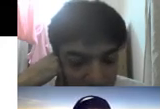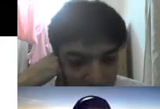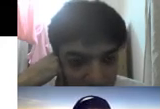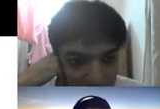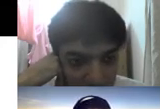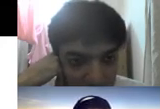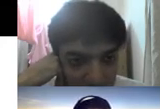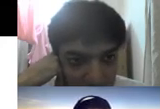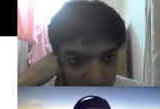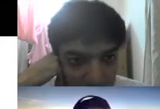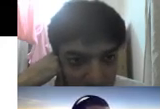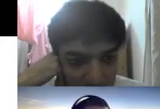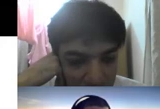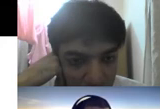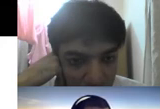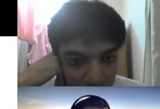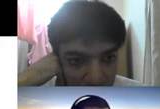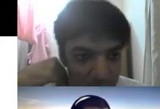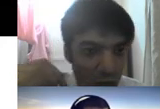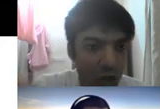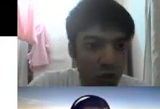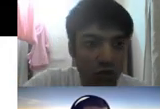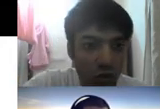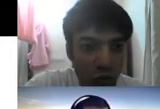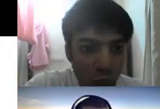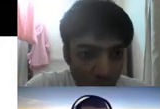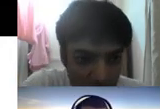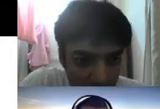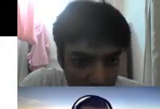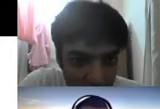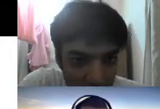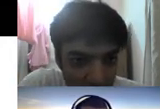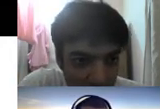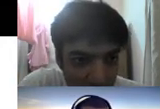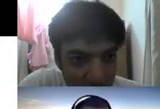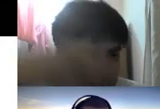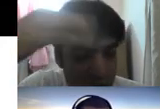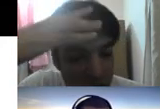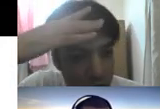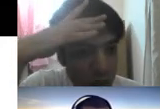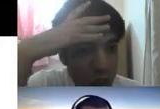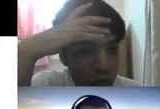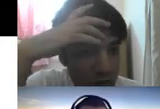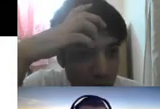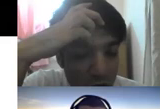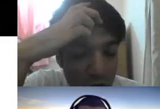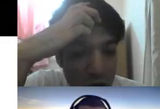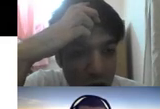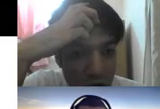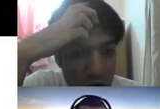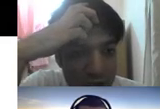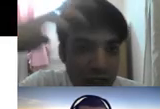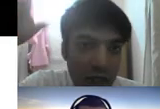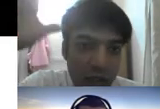to continue the work and try a different model. So, what are similar models similar to pose all,